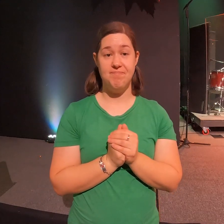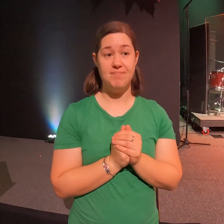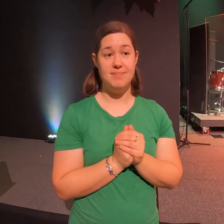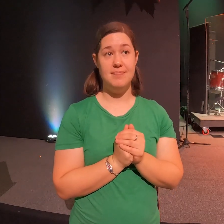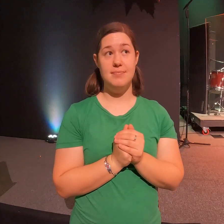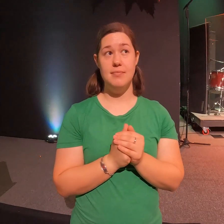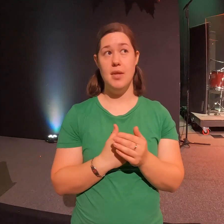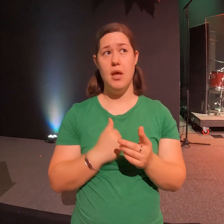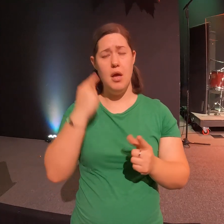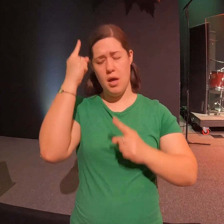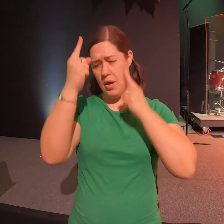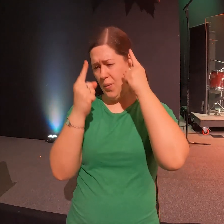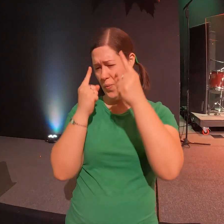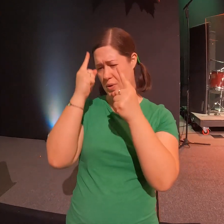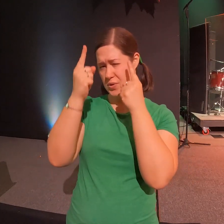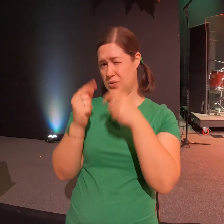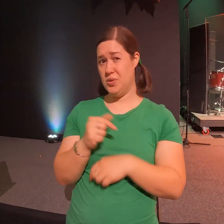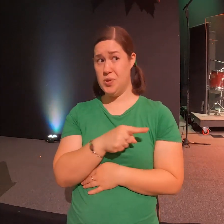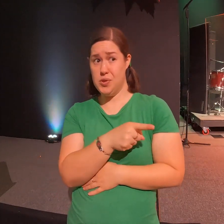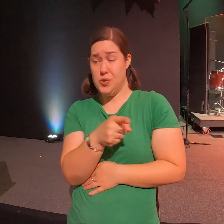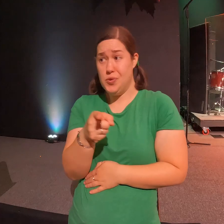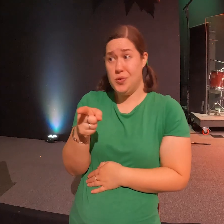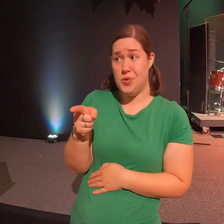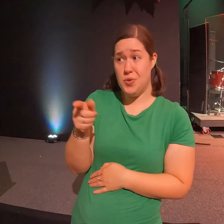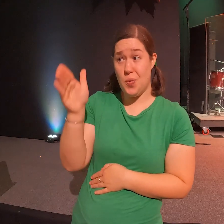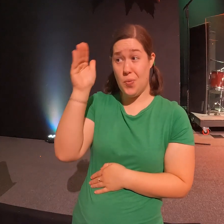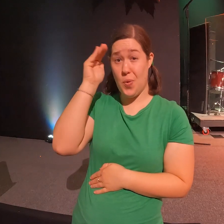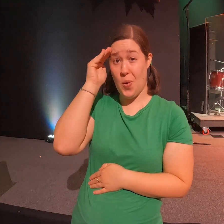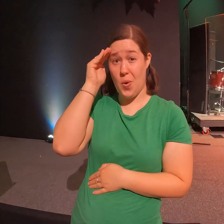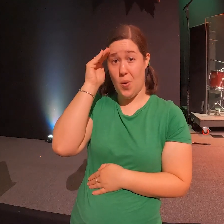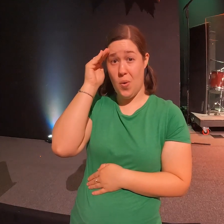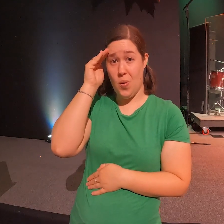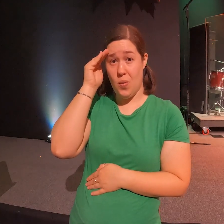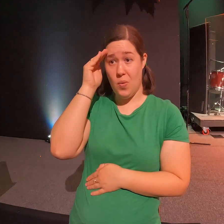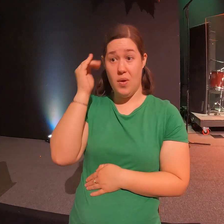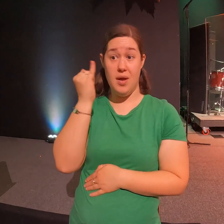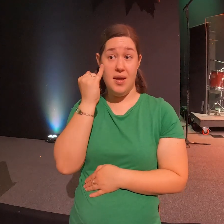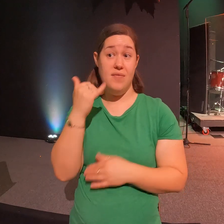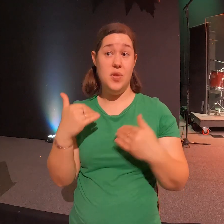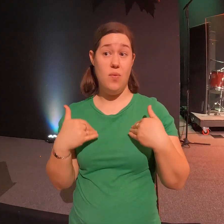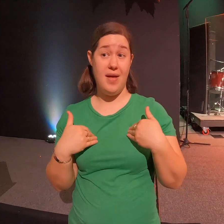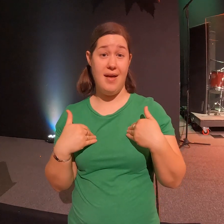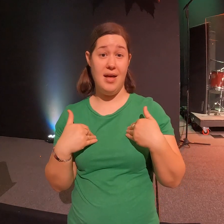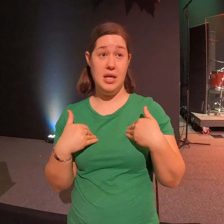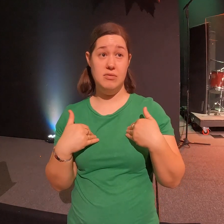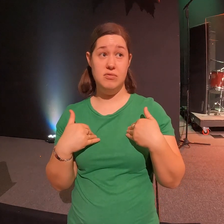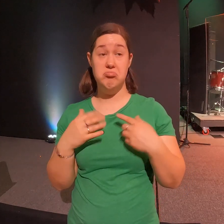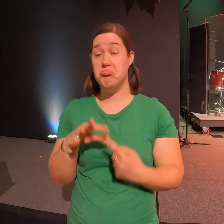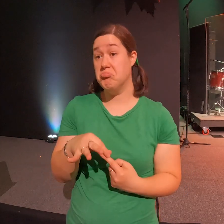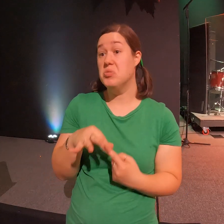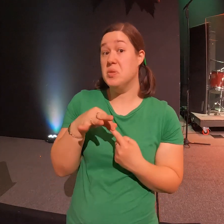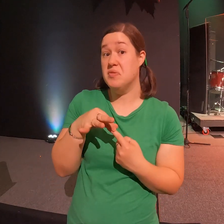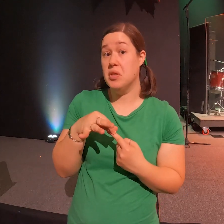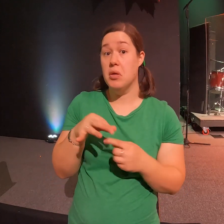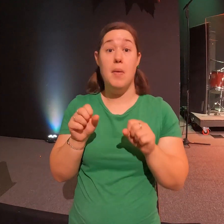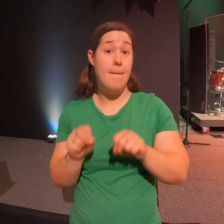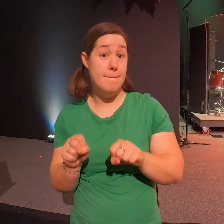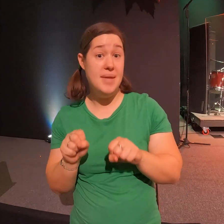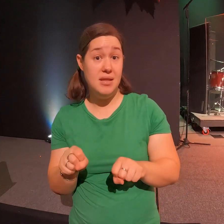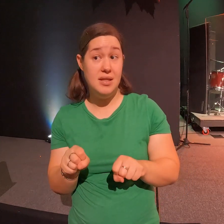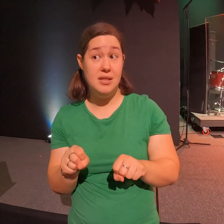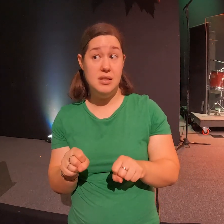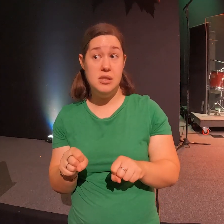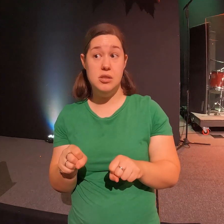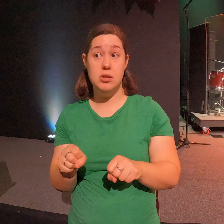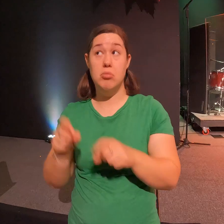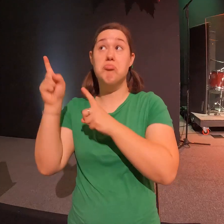I wonder, do you know whether or not you have specific abilities, gifts that you have been